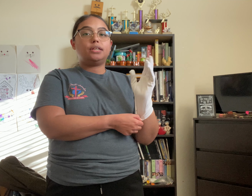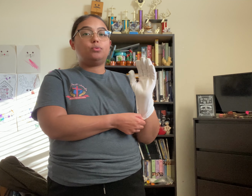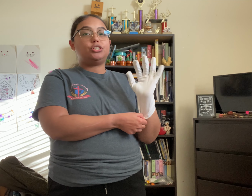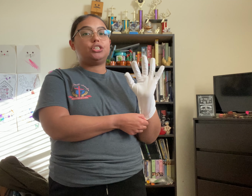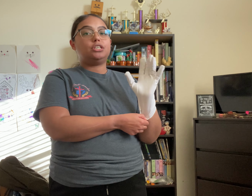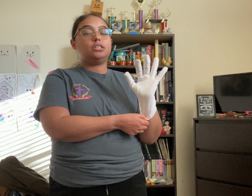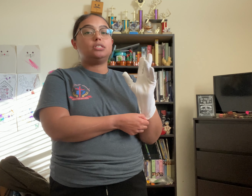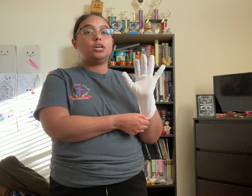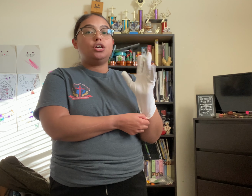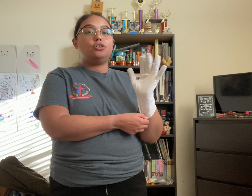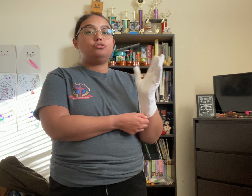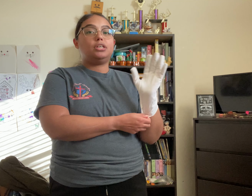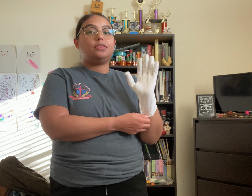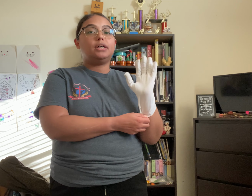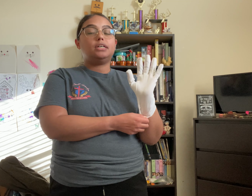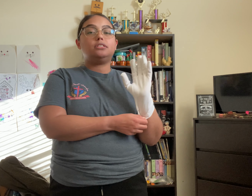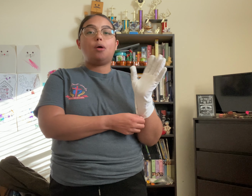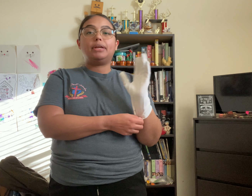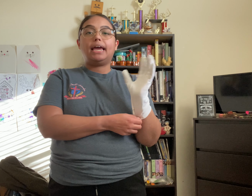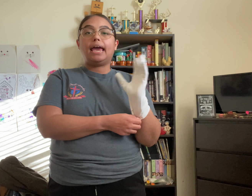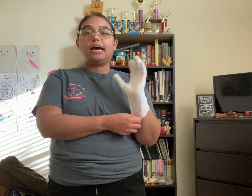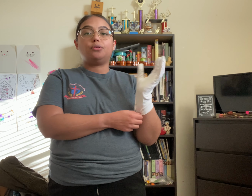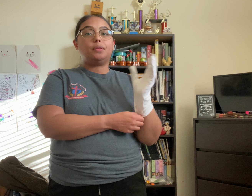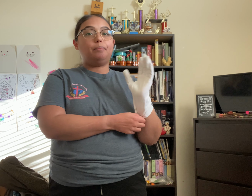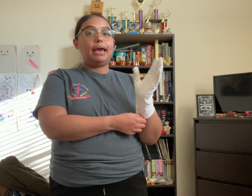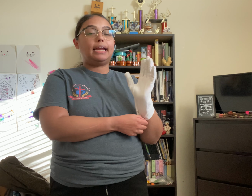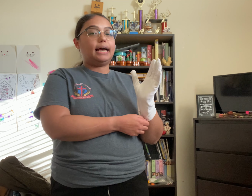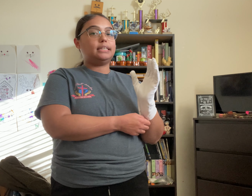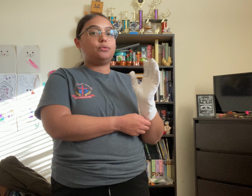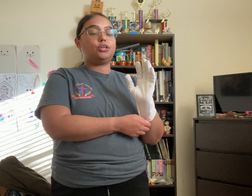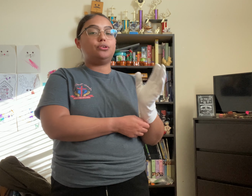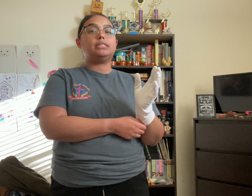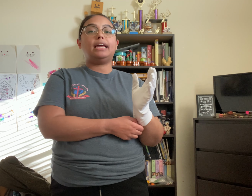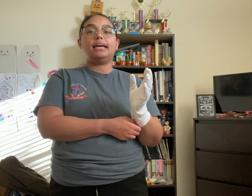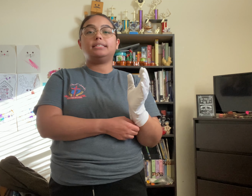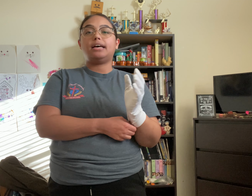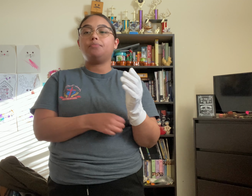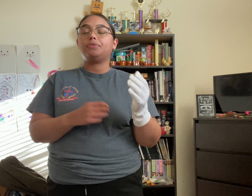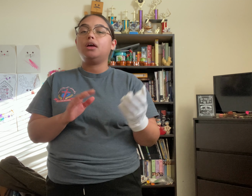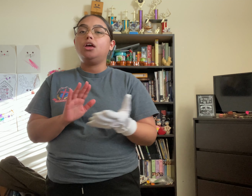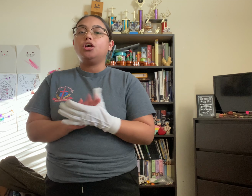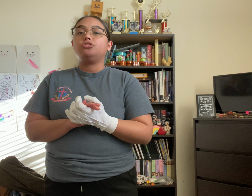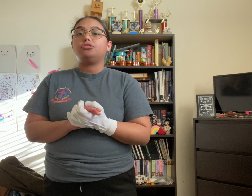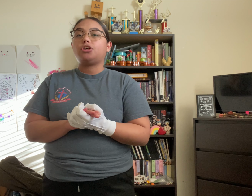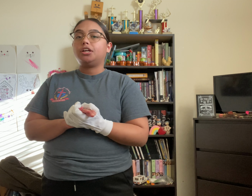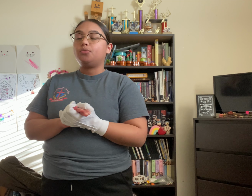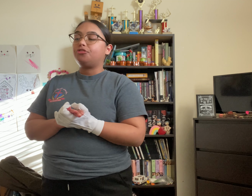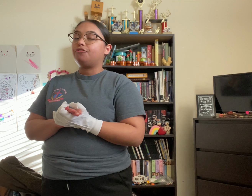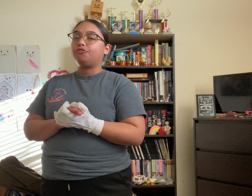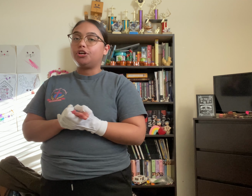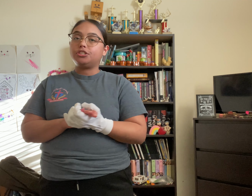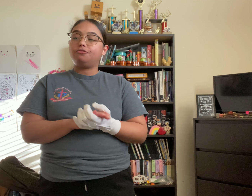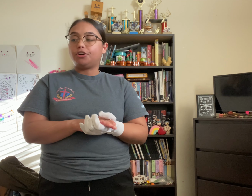which is usually the dominant hand or the main hand that we use in ASL. So starting with the first